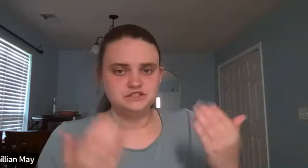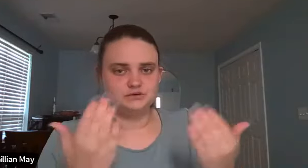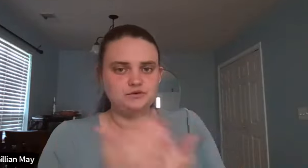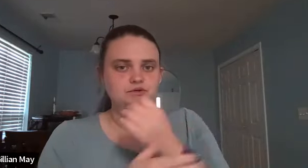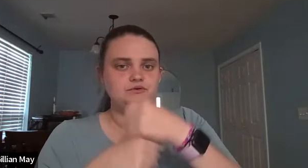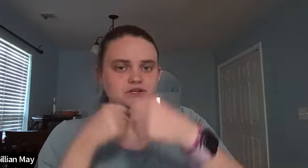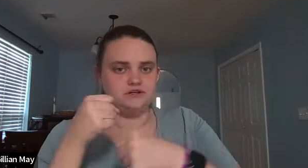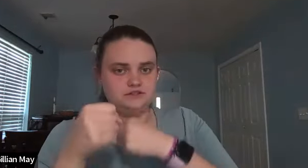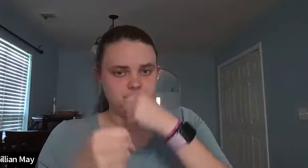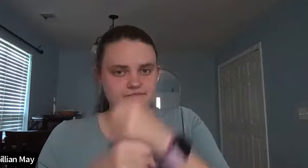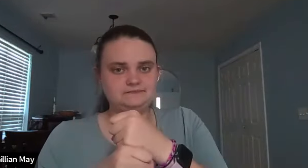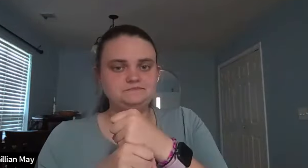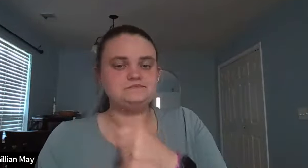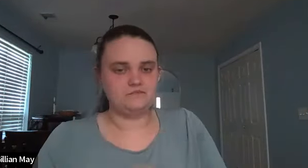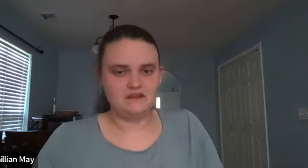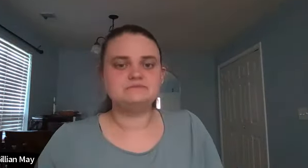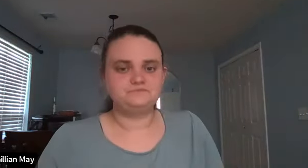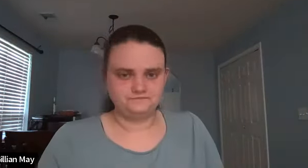So New Year's. All